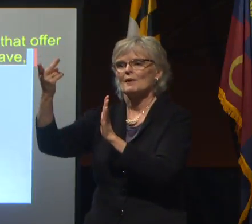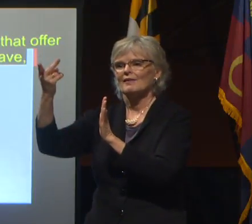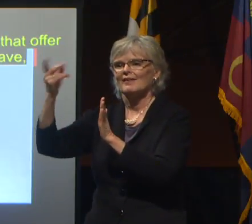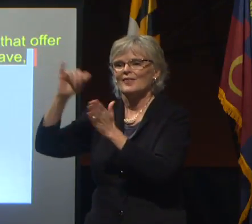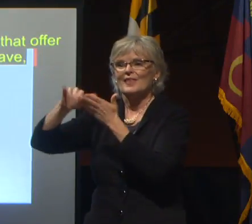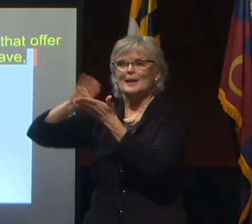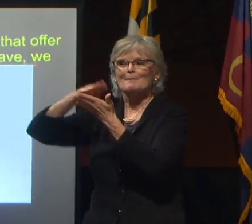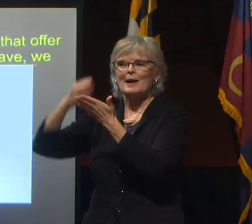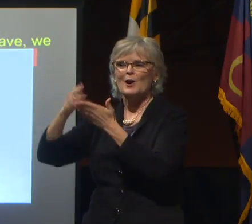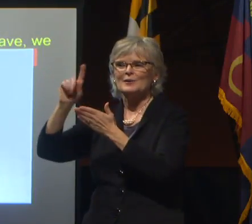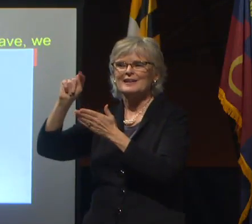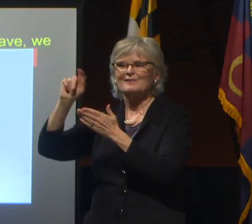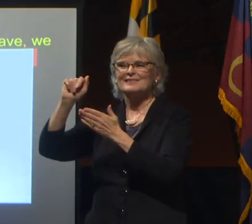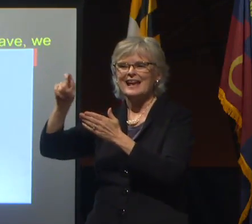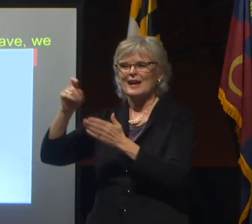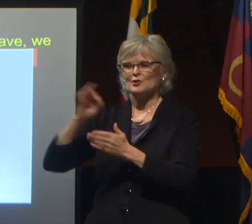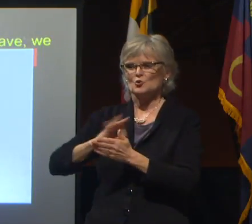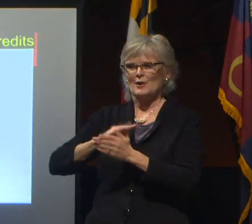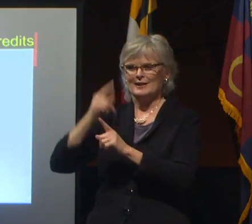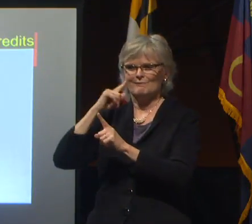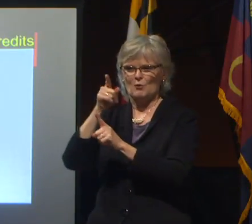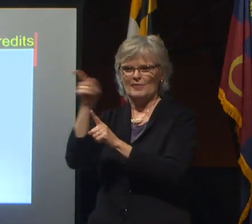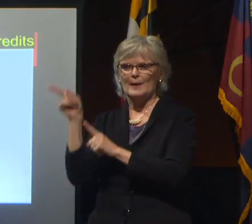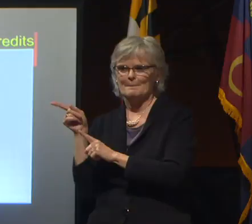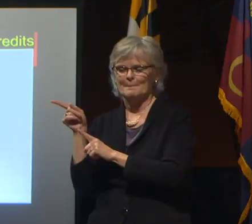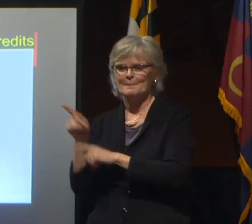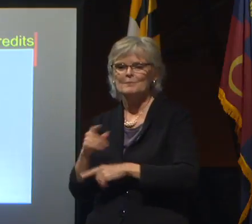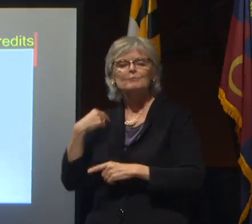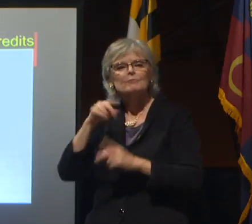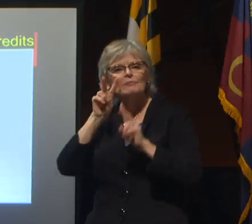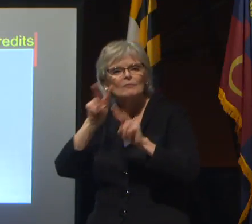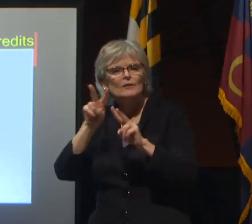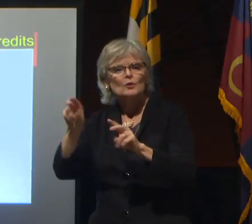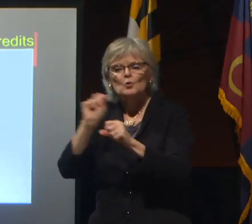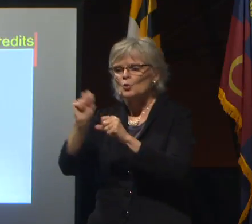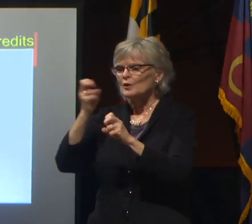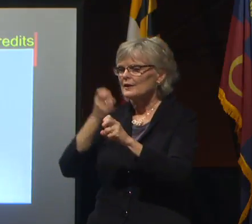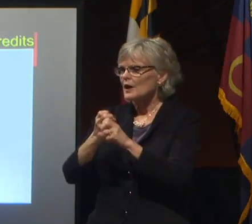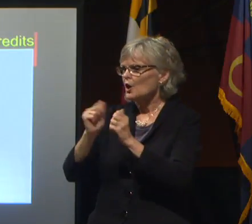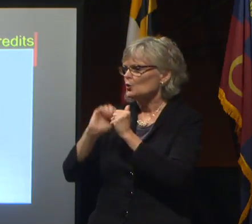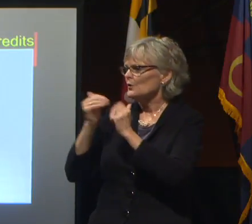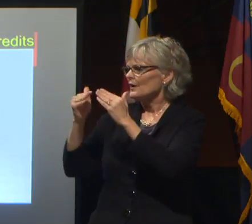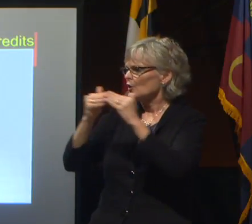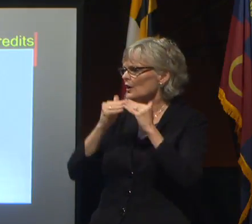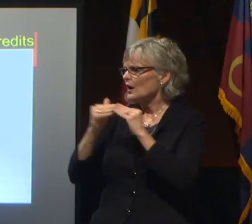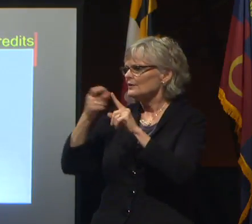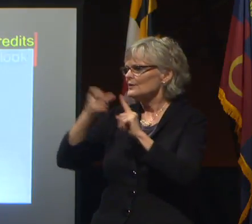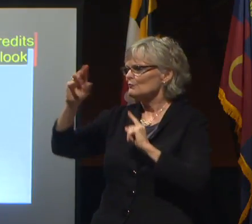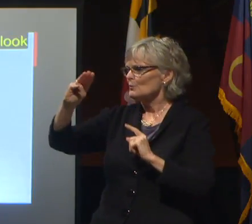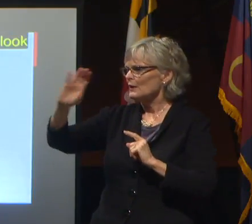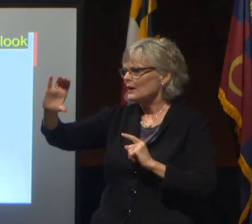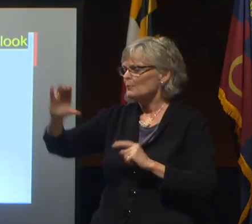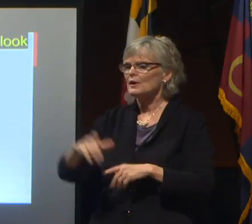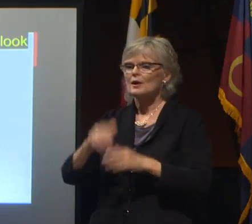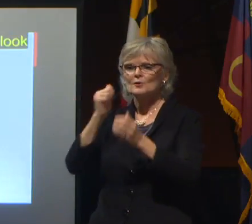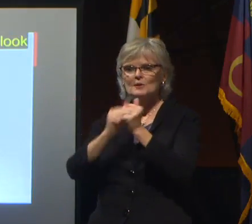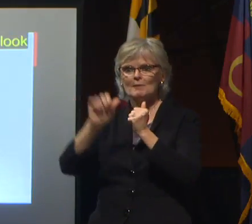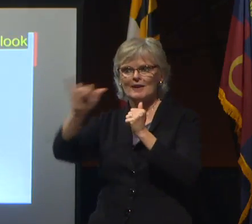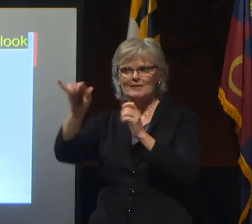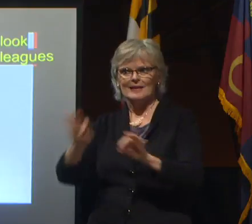total amount of tax credits available to these businesses. We look forward to working hard with our colleagues from Montgomery County to pass